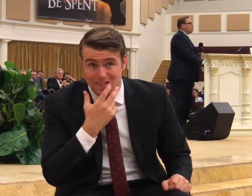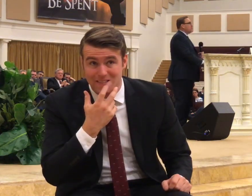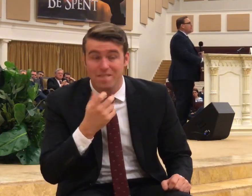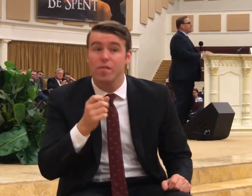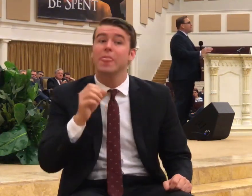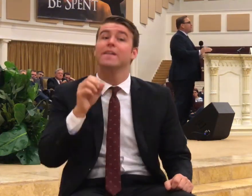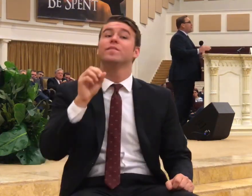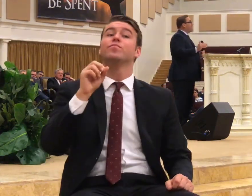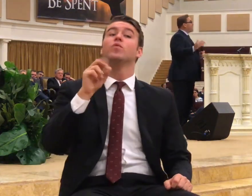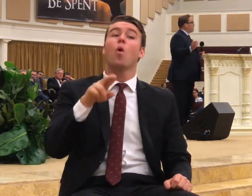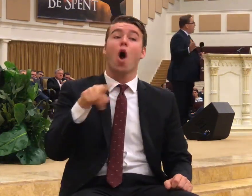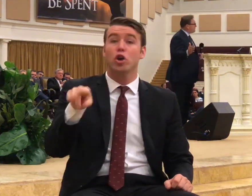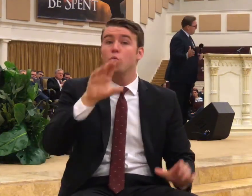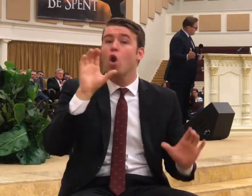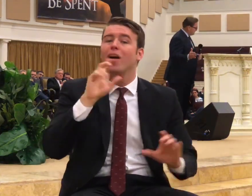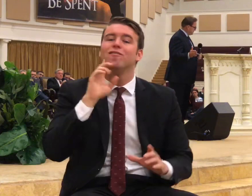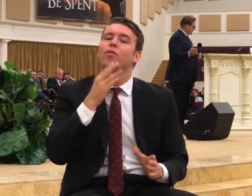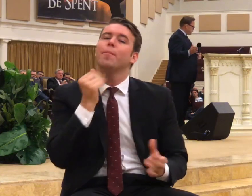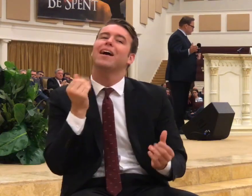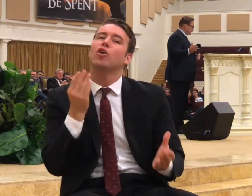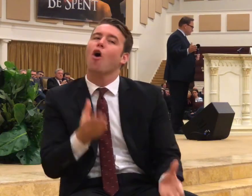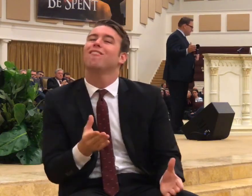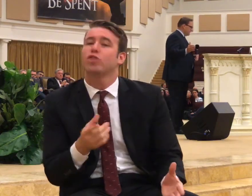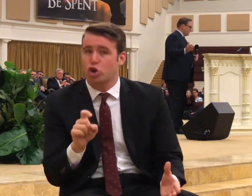Or are you looking for a better offer?